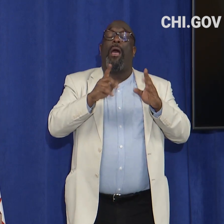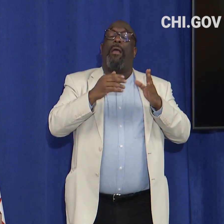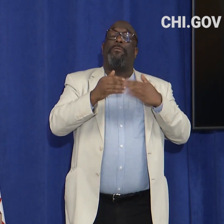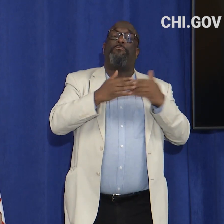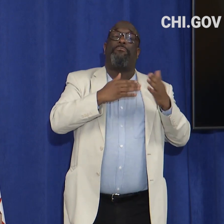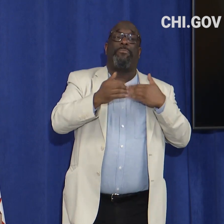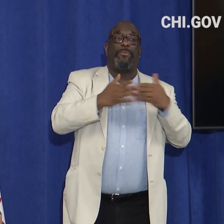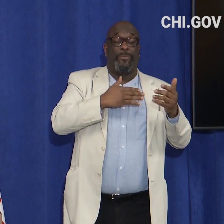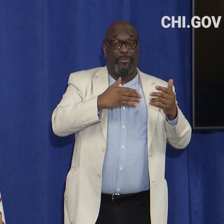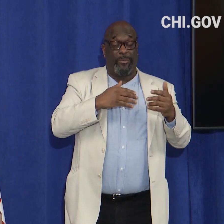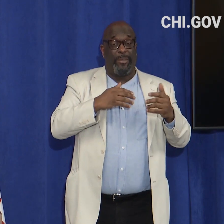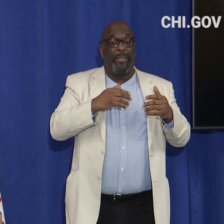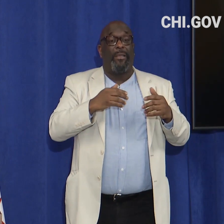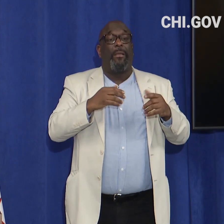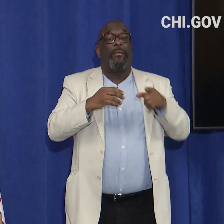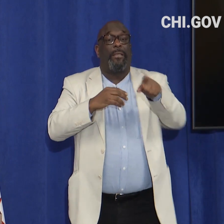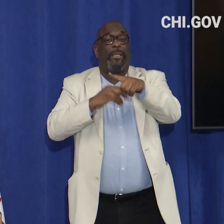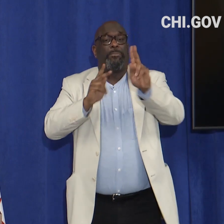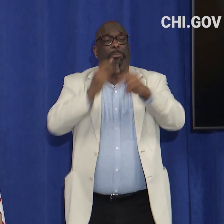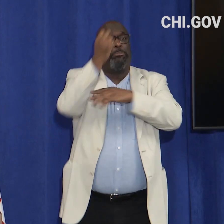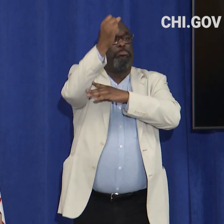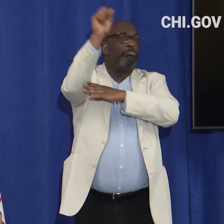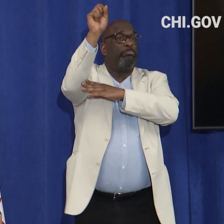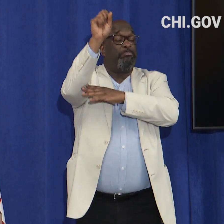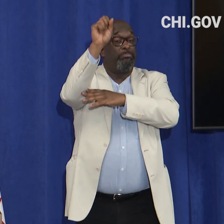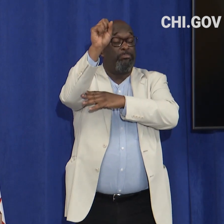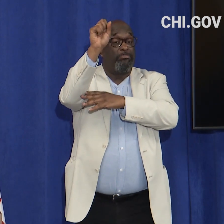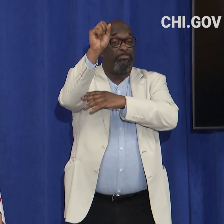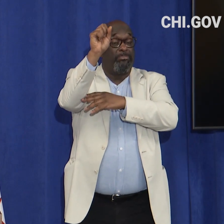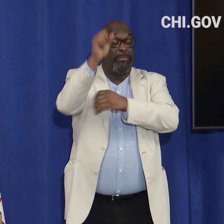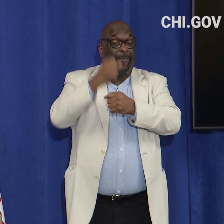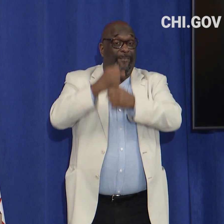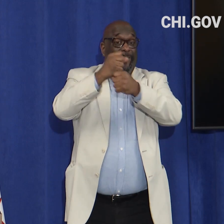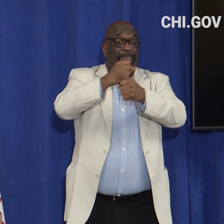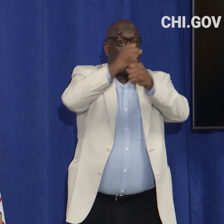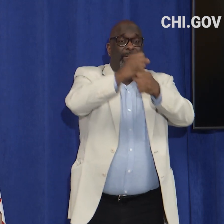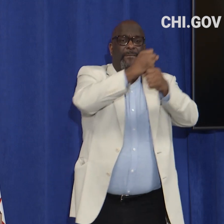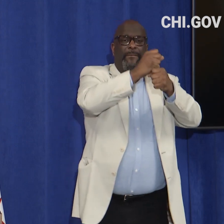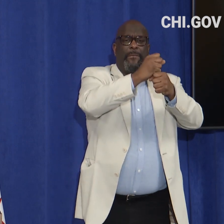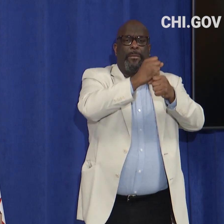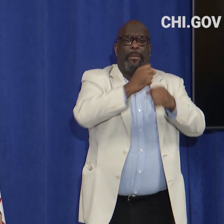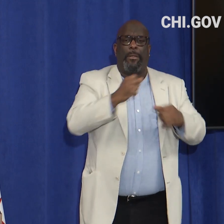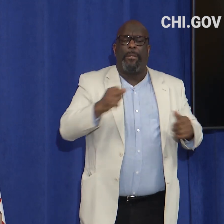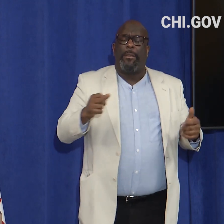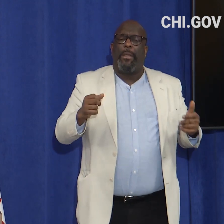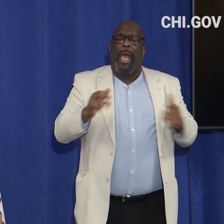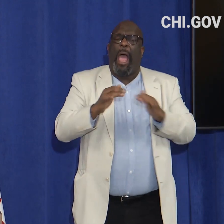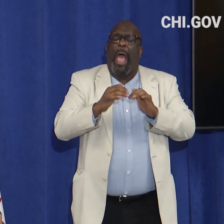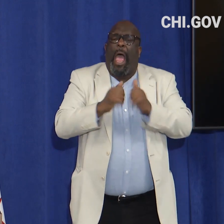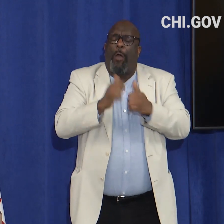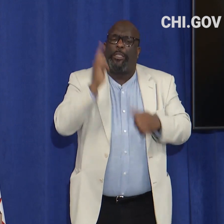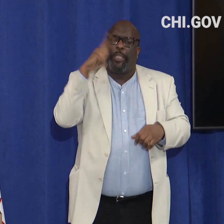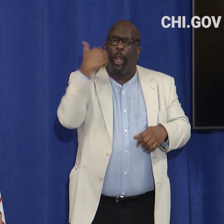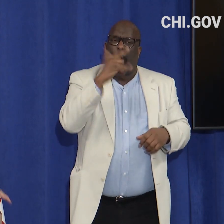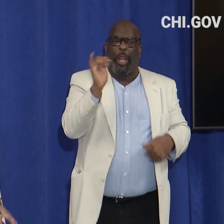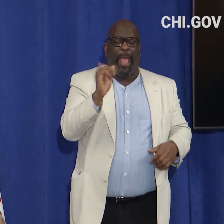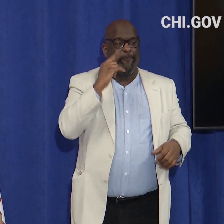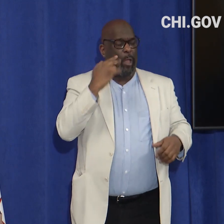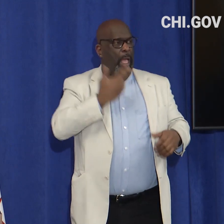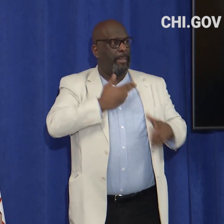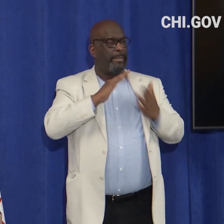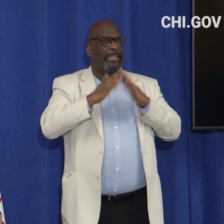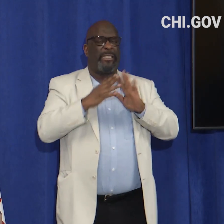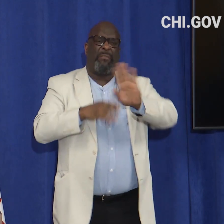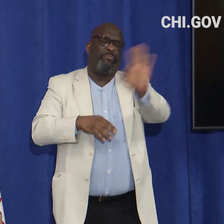this righteous civic uprising, what would we have been as a city to try to say, no, you got to stay